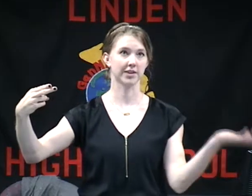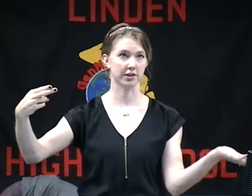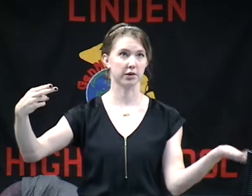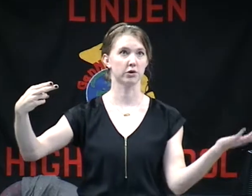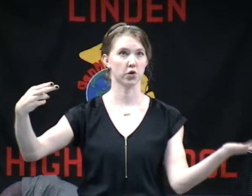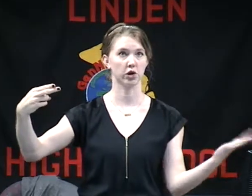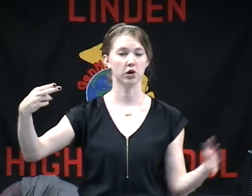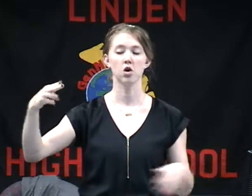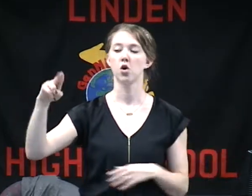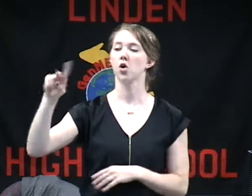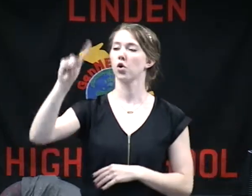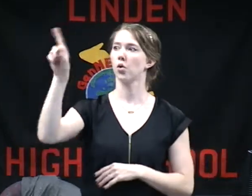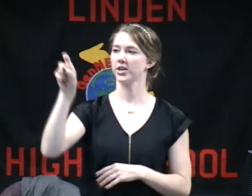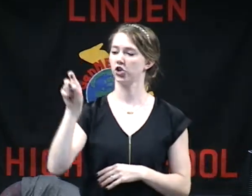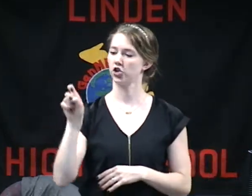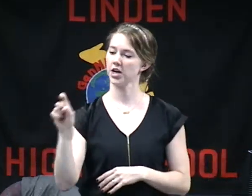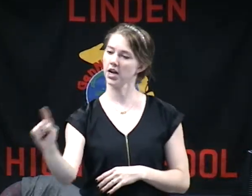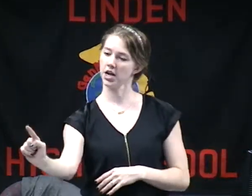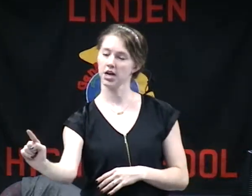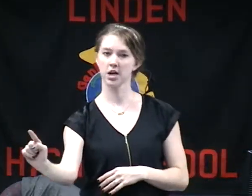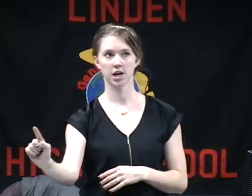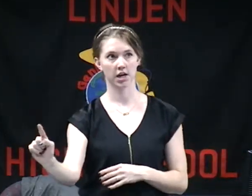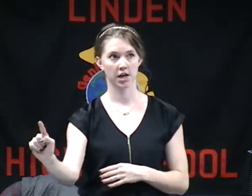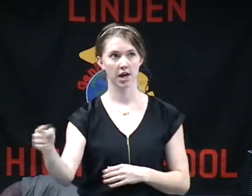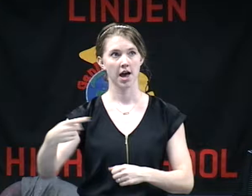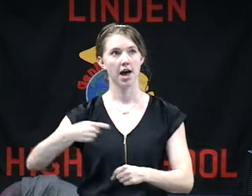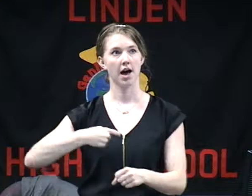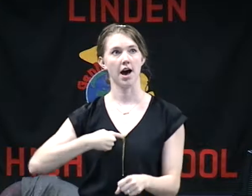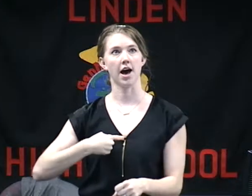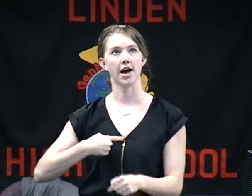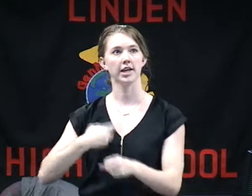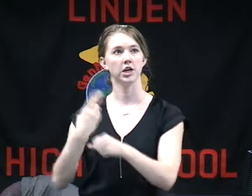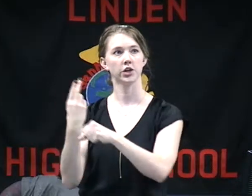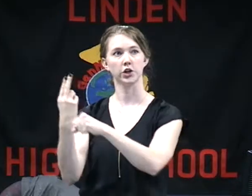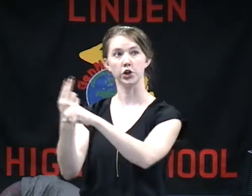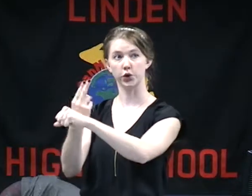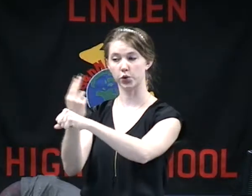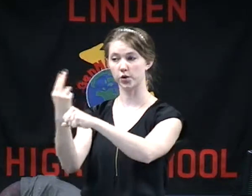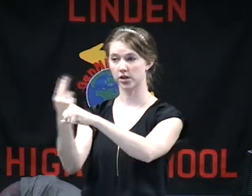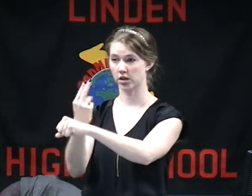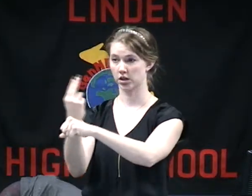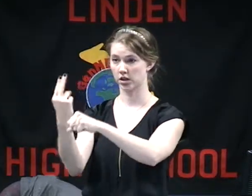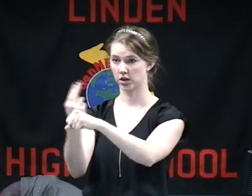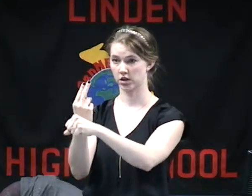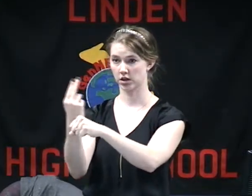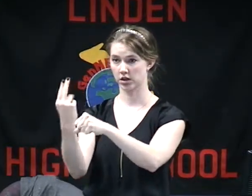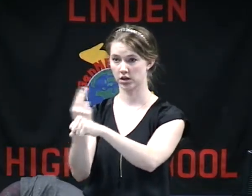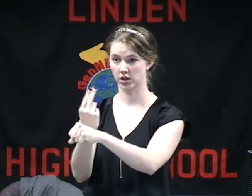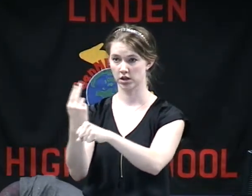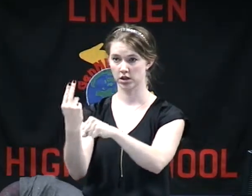stands for rhetorical question. I use